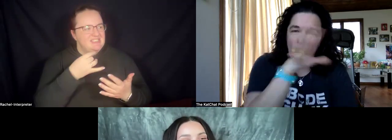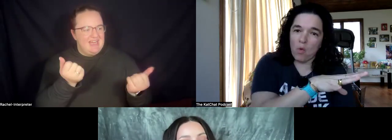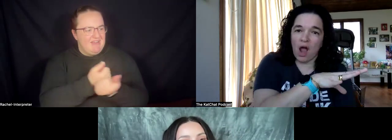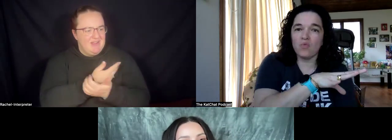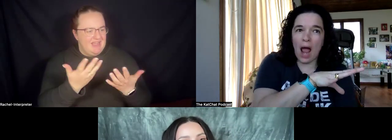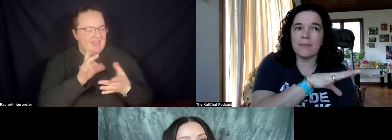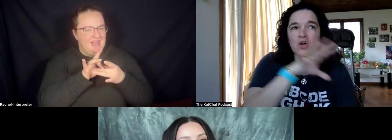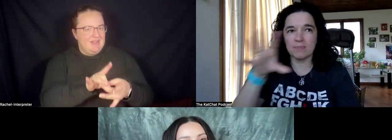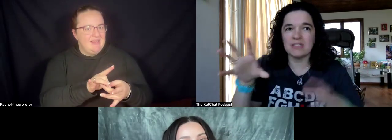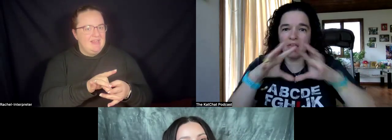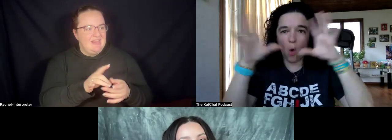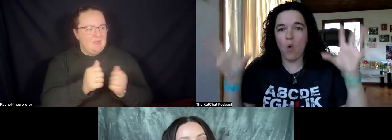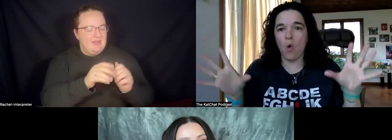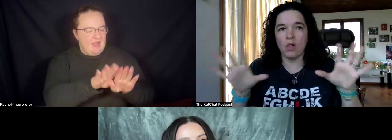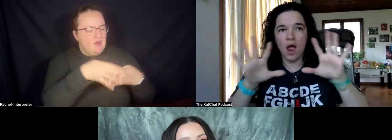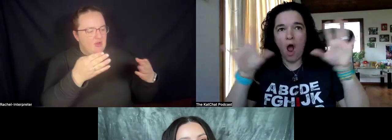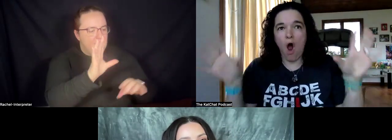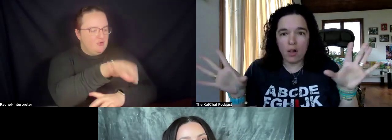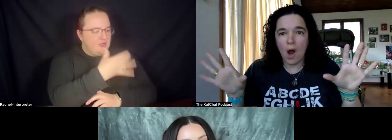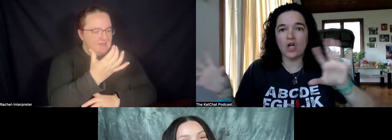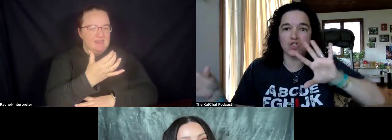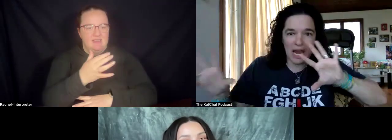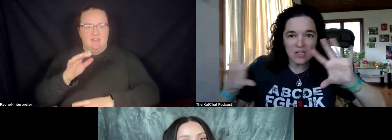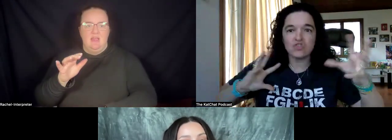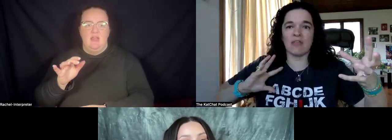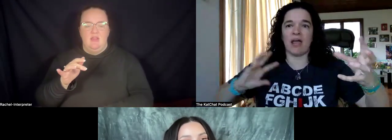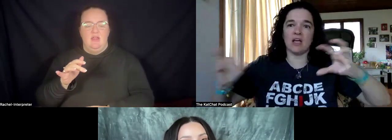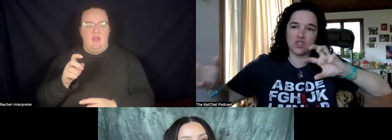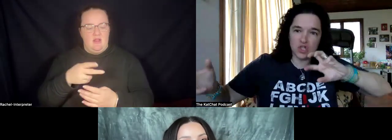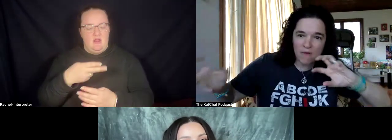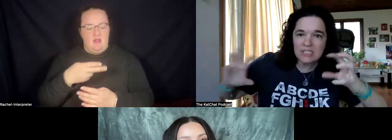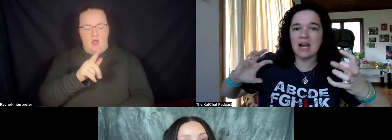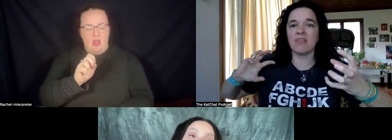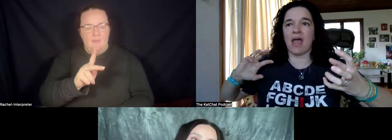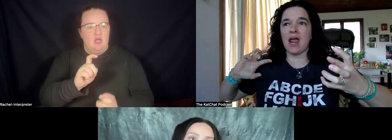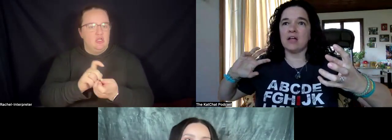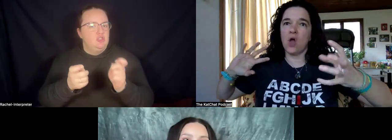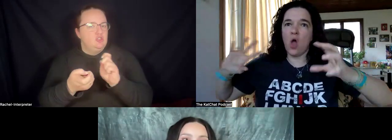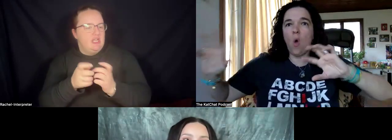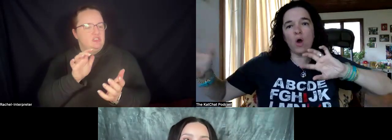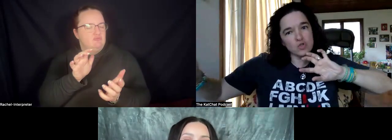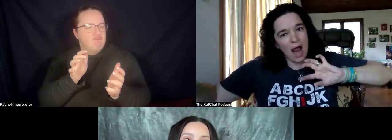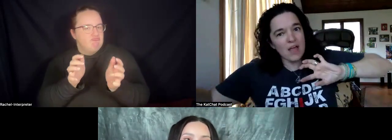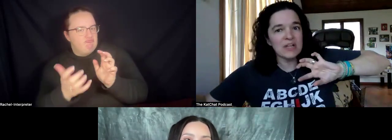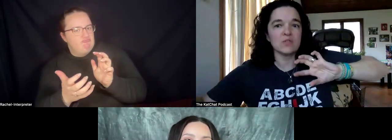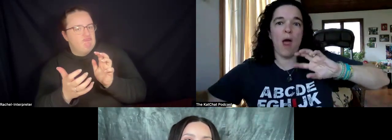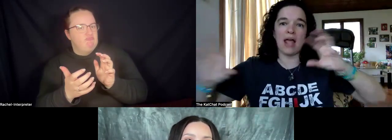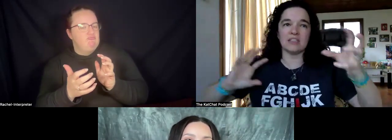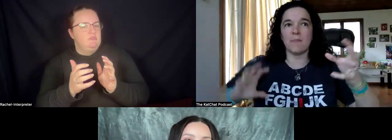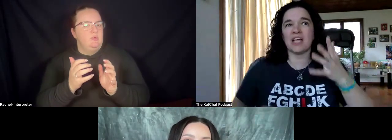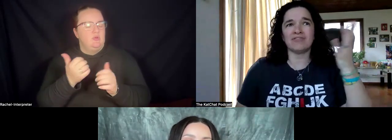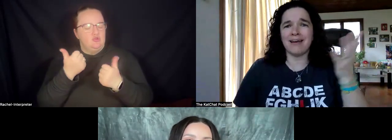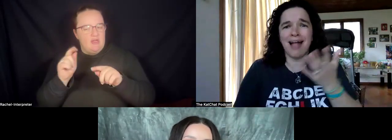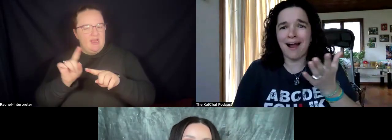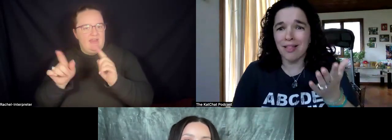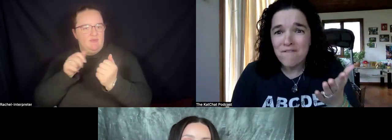thought with Unwrapping Christmas and the whole hallmarks changing things, shifting Yeah. things. We're gonna try it this way, I